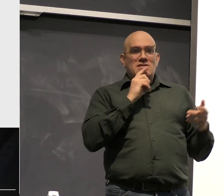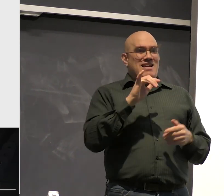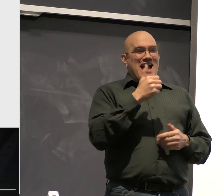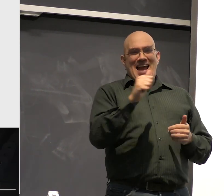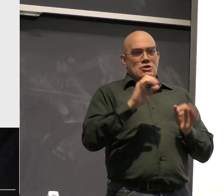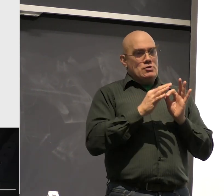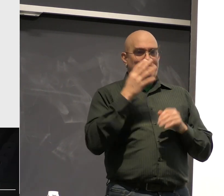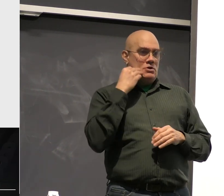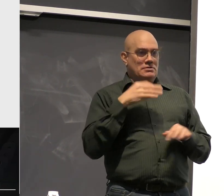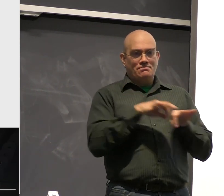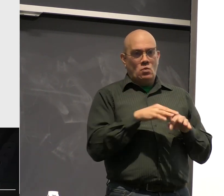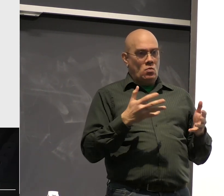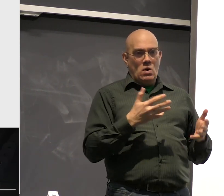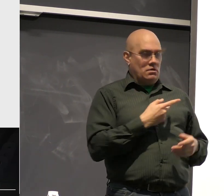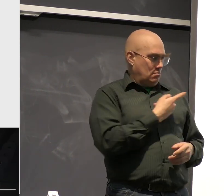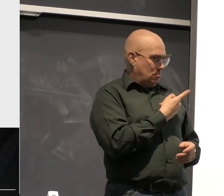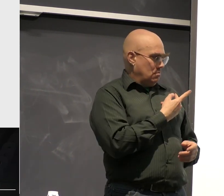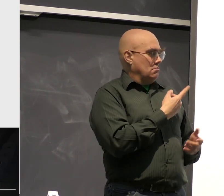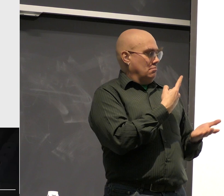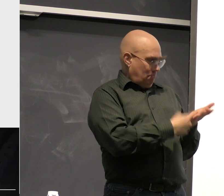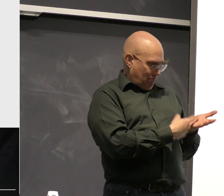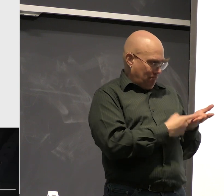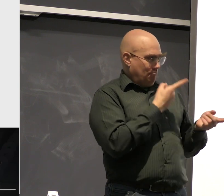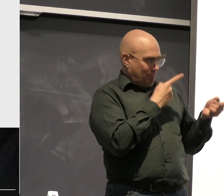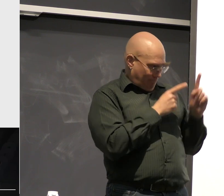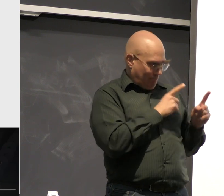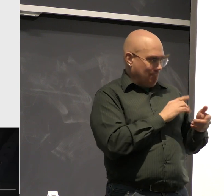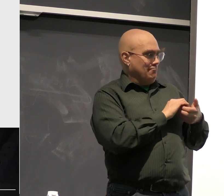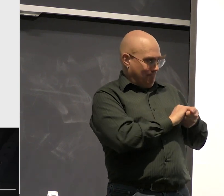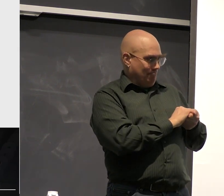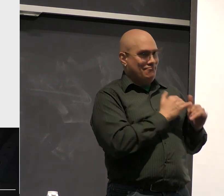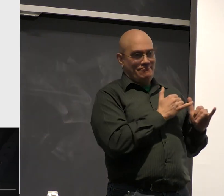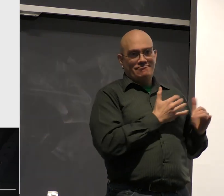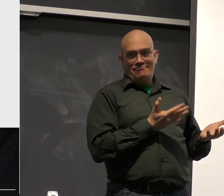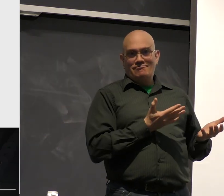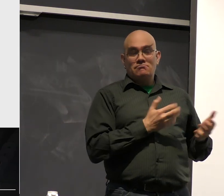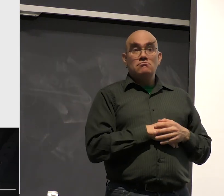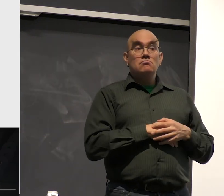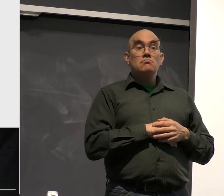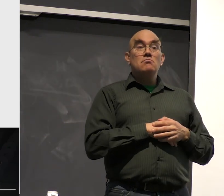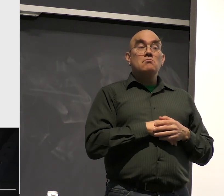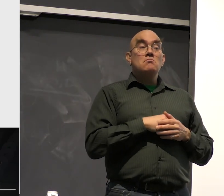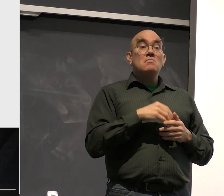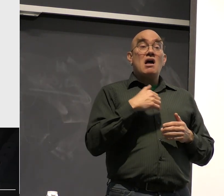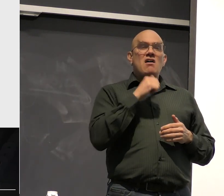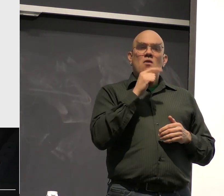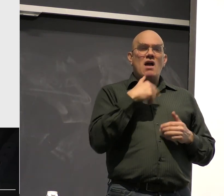hearing teams, really, it's like any other interpreting experience, very similar. We work collaboratively as a